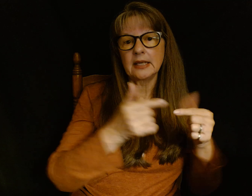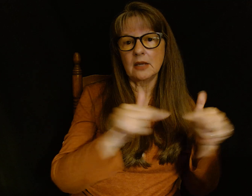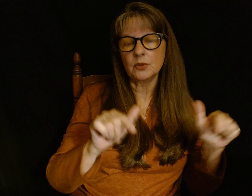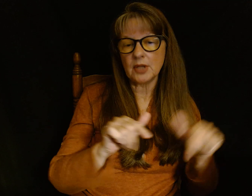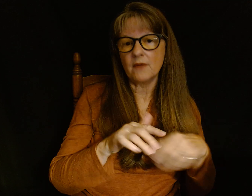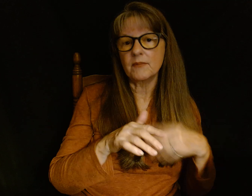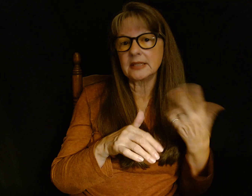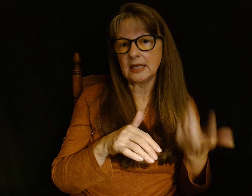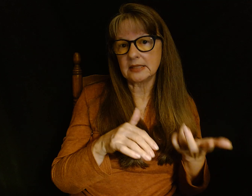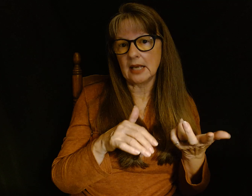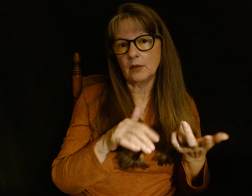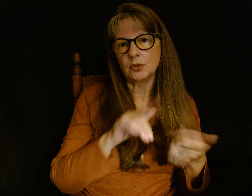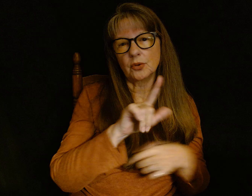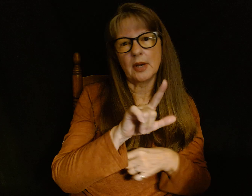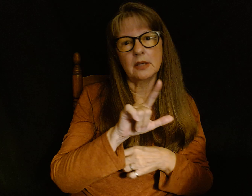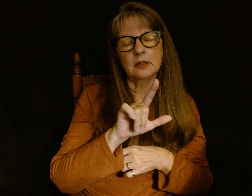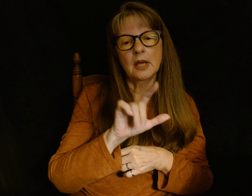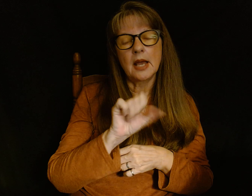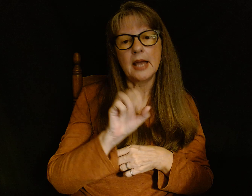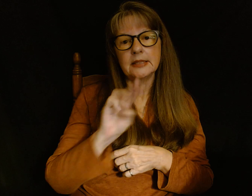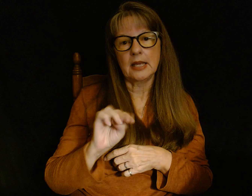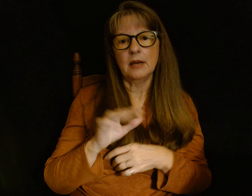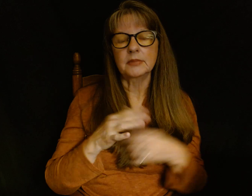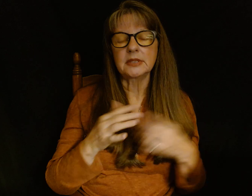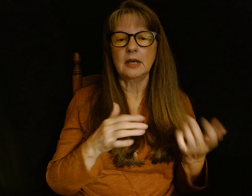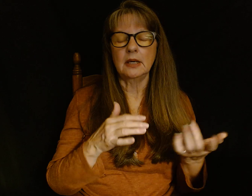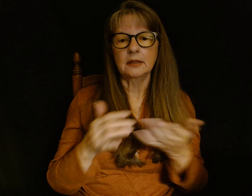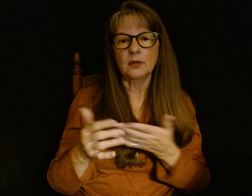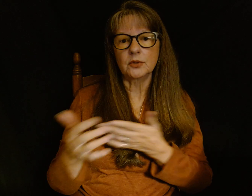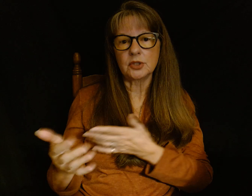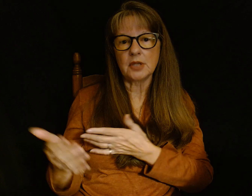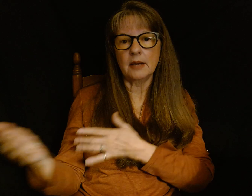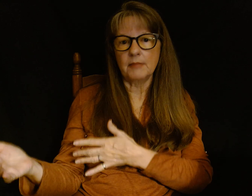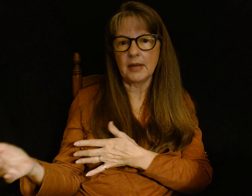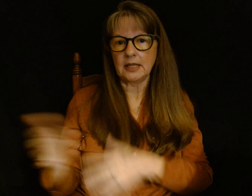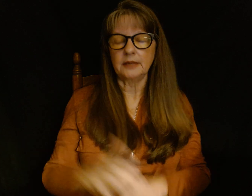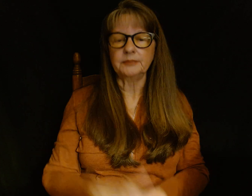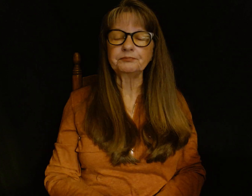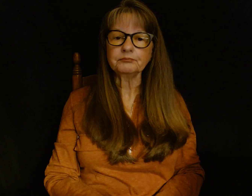language. They have Mexican Sign Language, or LSM, language sign Mexican.